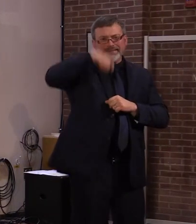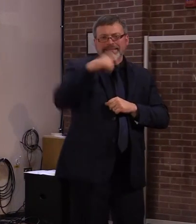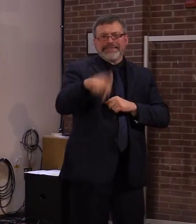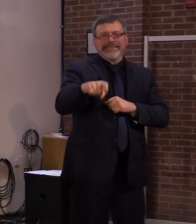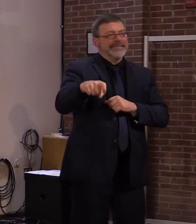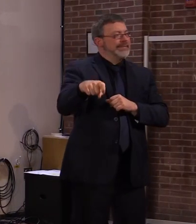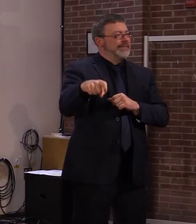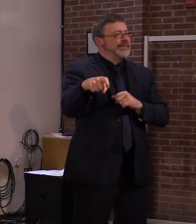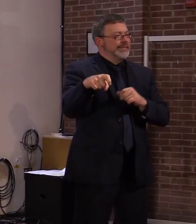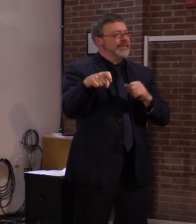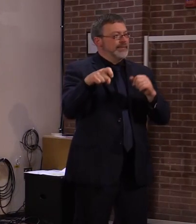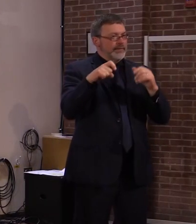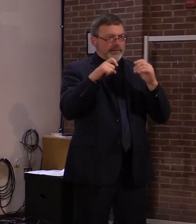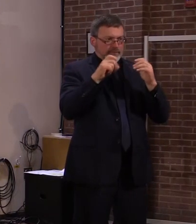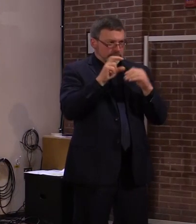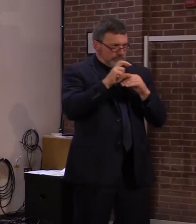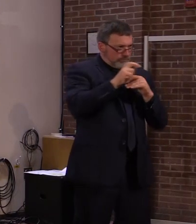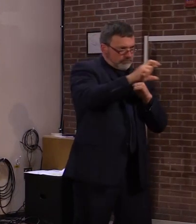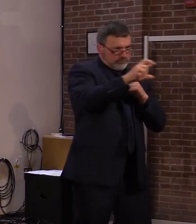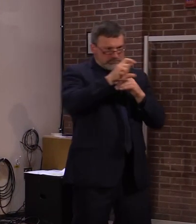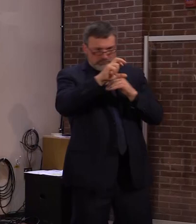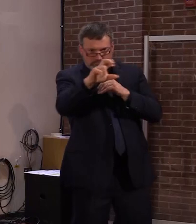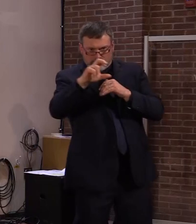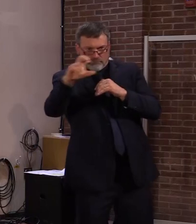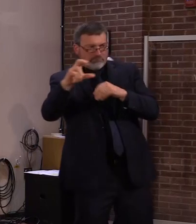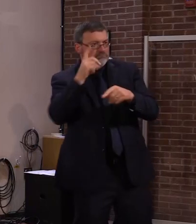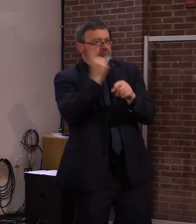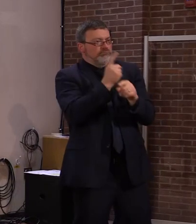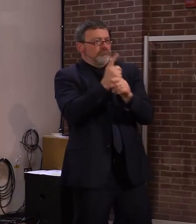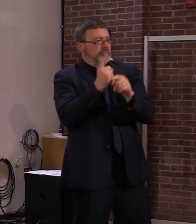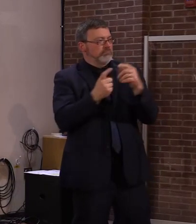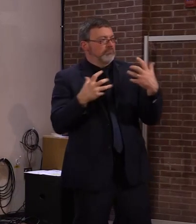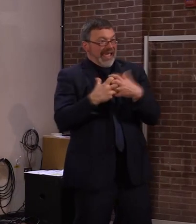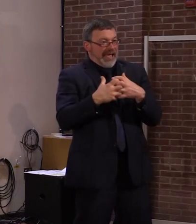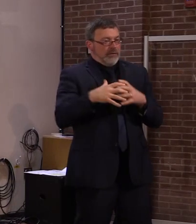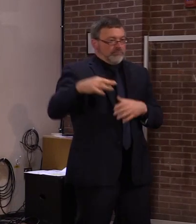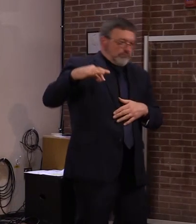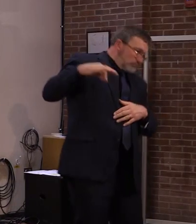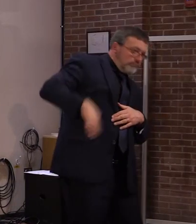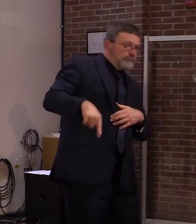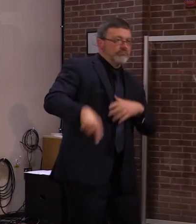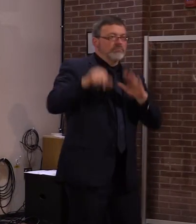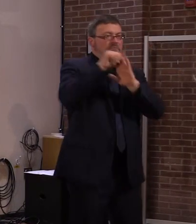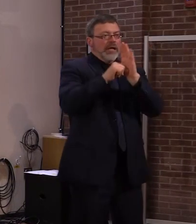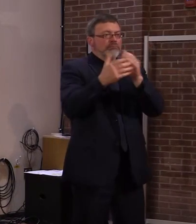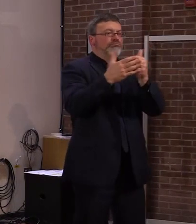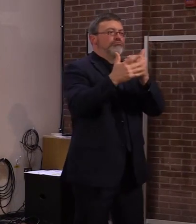return, and I believe that will be in workforce.